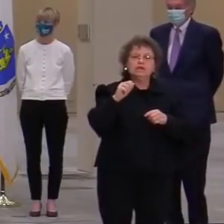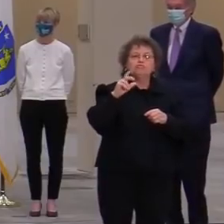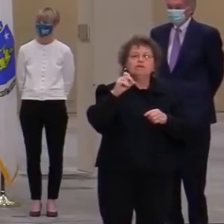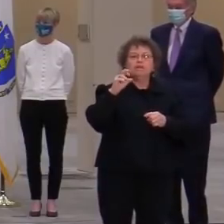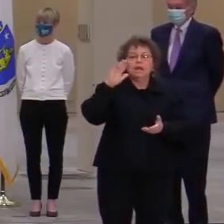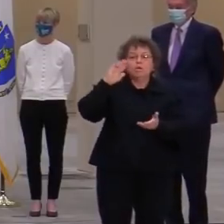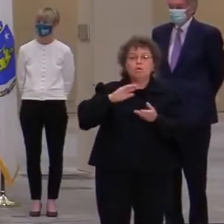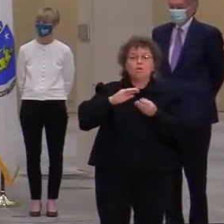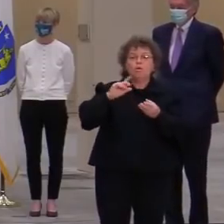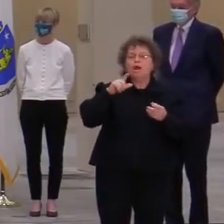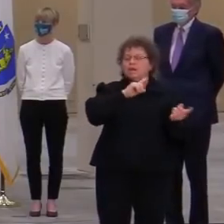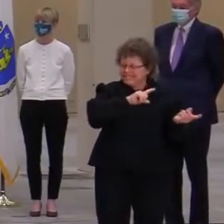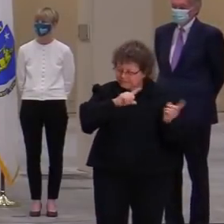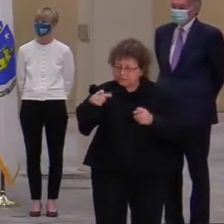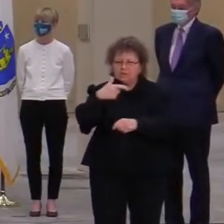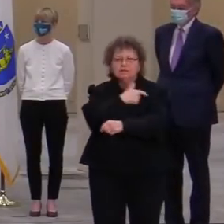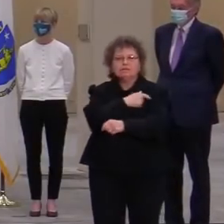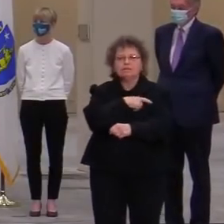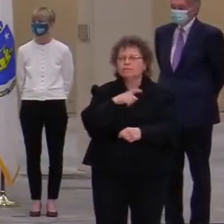Thank you.